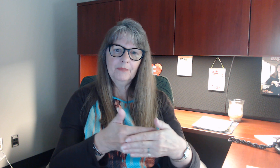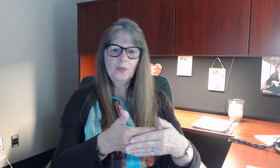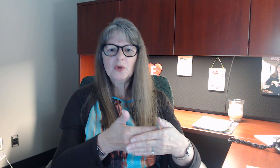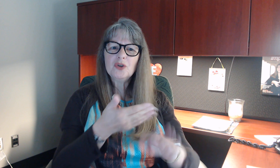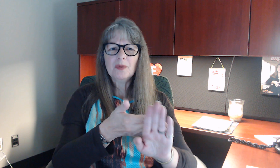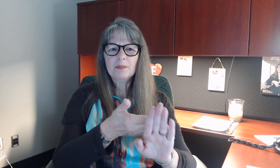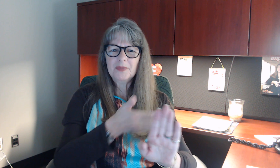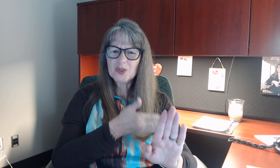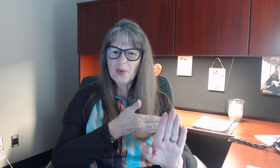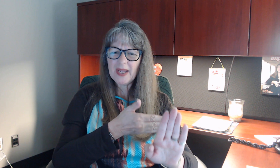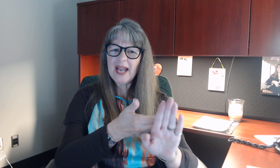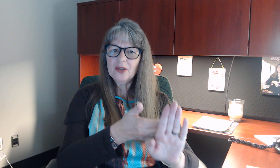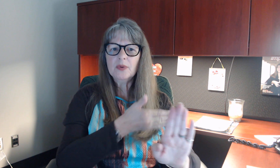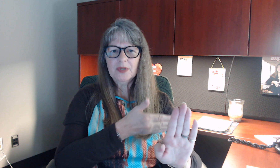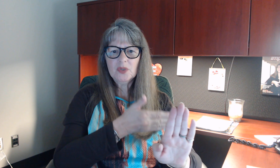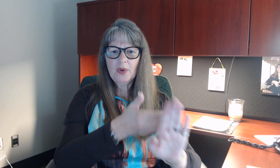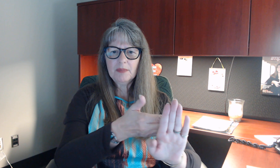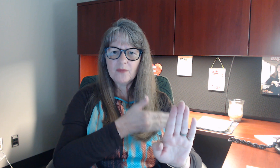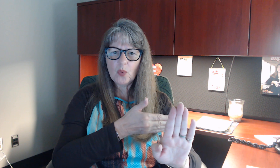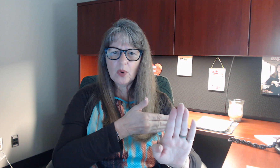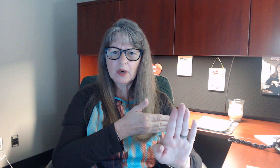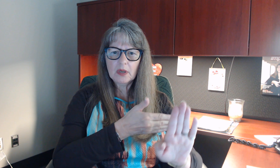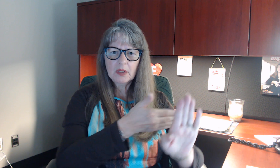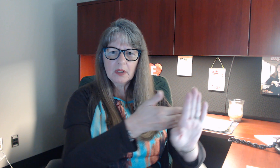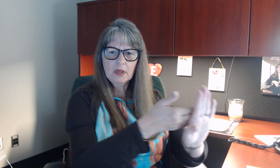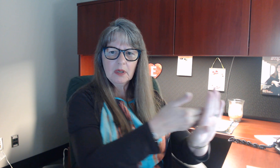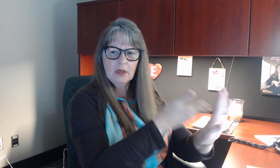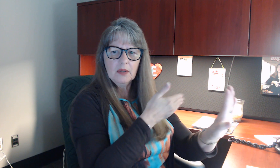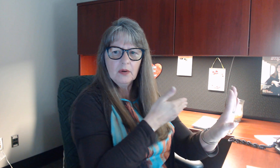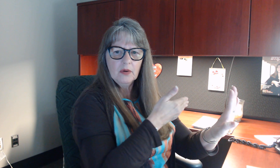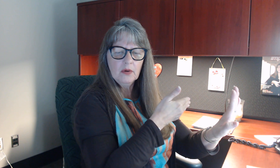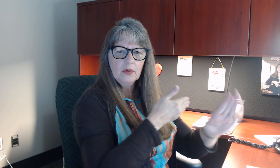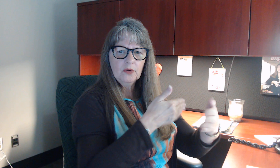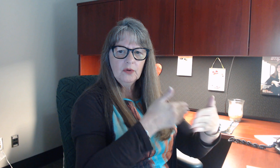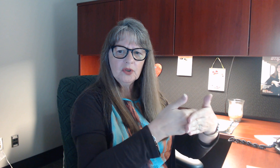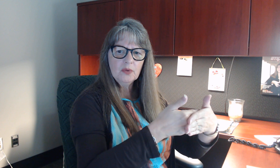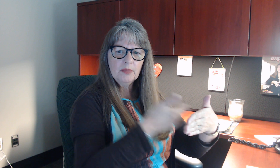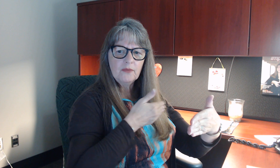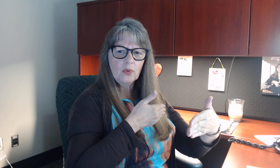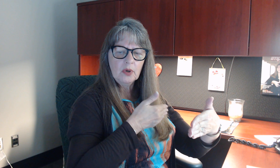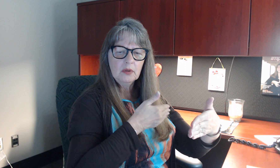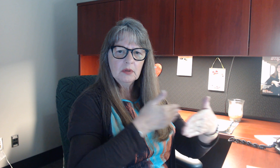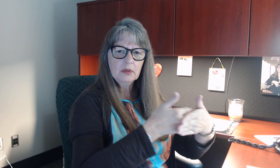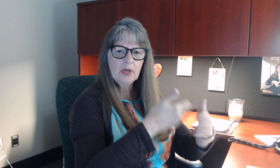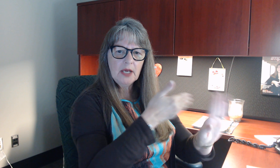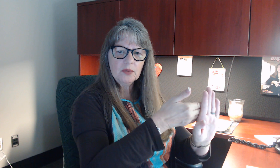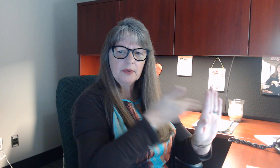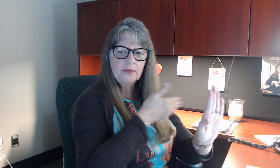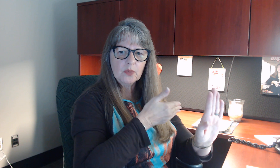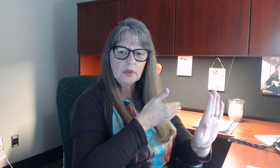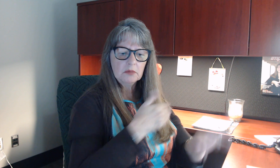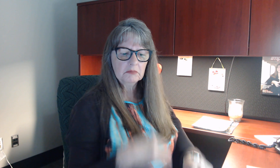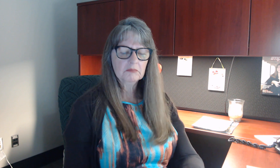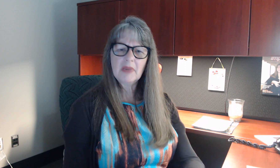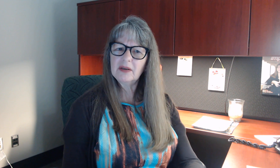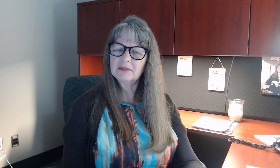You could do it this way. I do it this way. Before. You could do it before. I do before. And